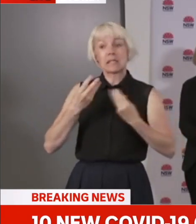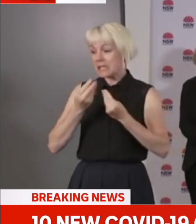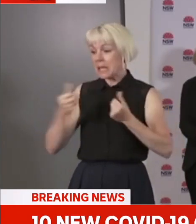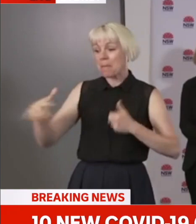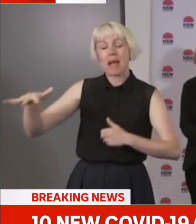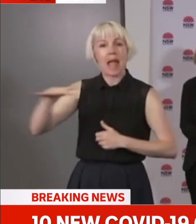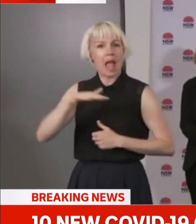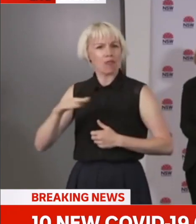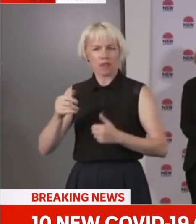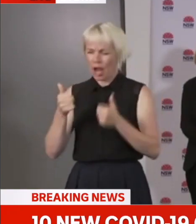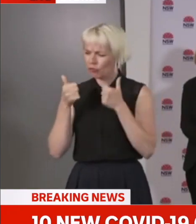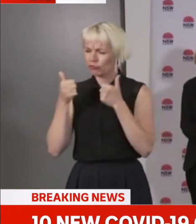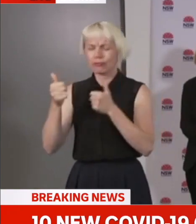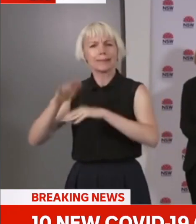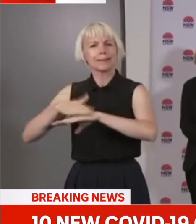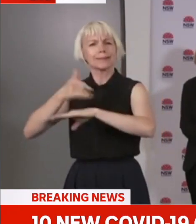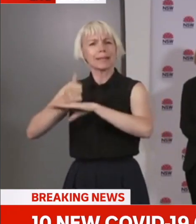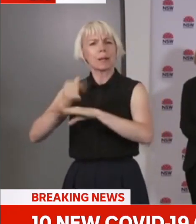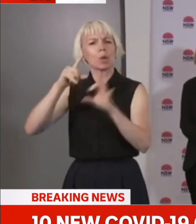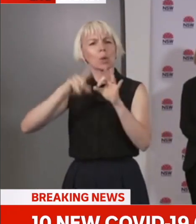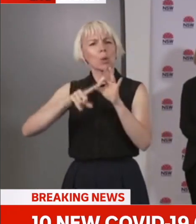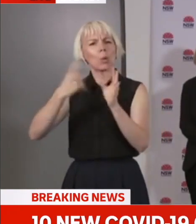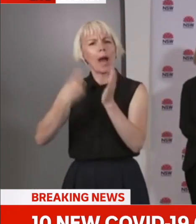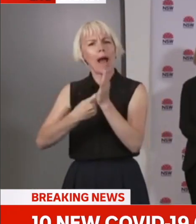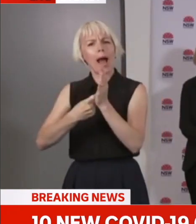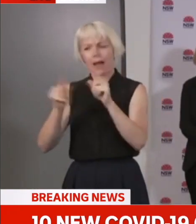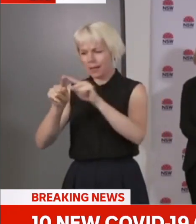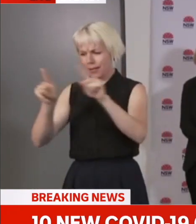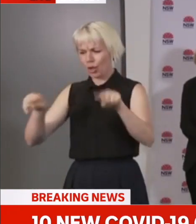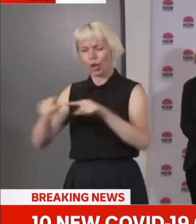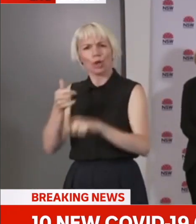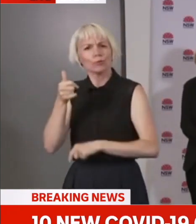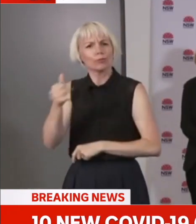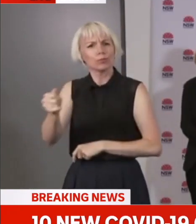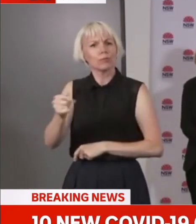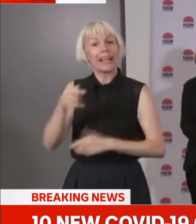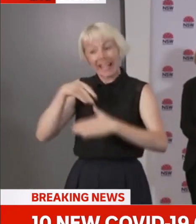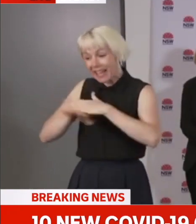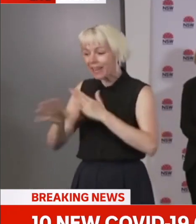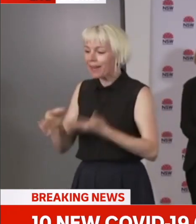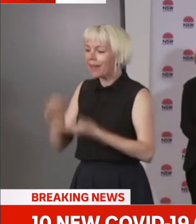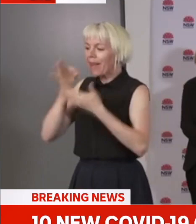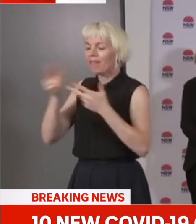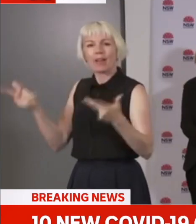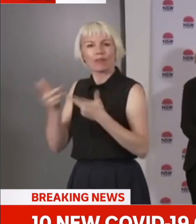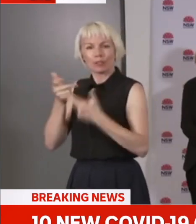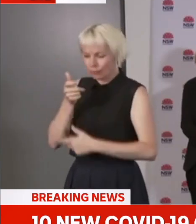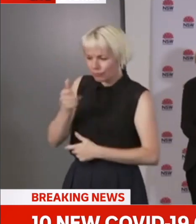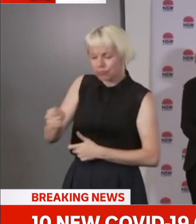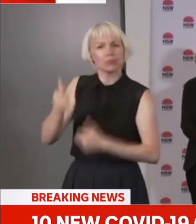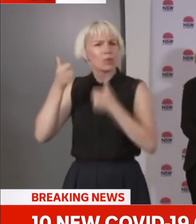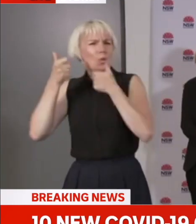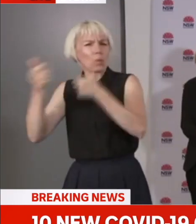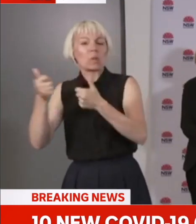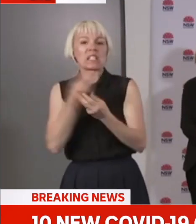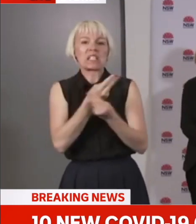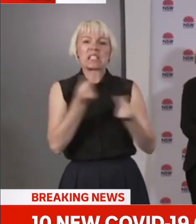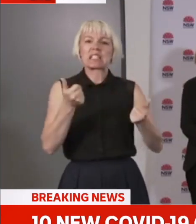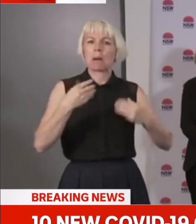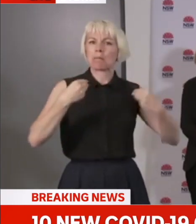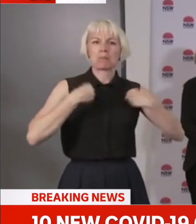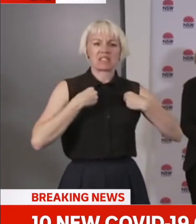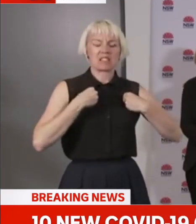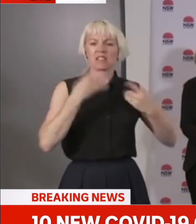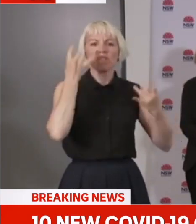in their QR codes and keeping records of who's been at those venues. Some others have been absolutely hopeless. So we need to make sure that everybody